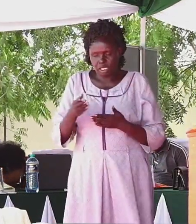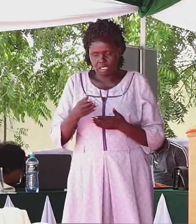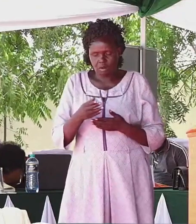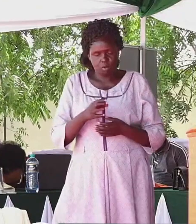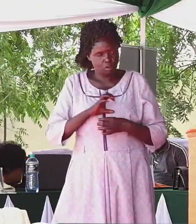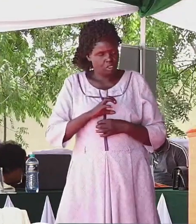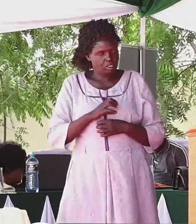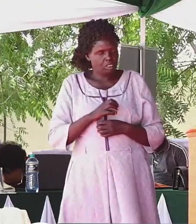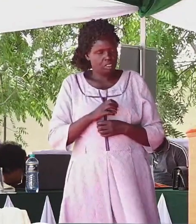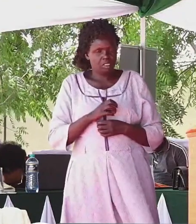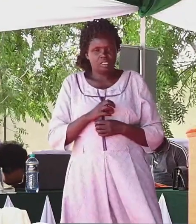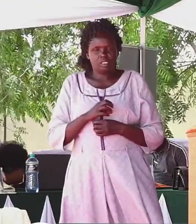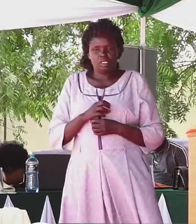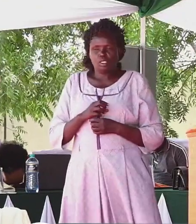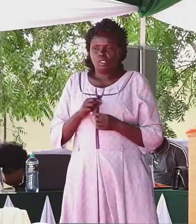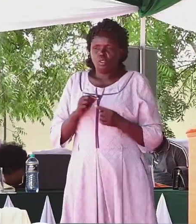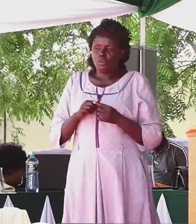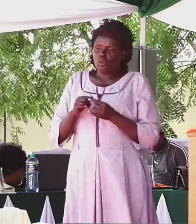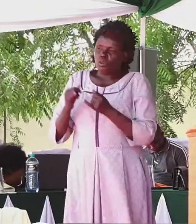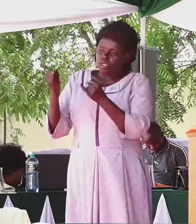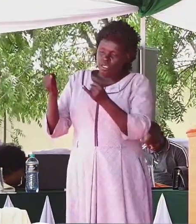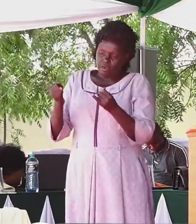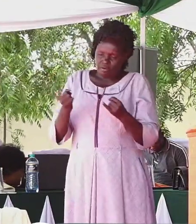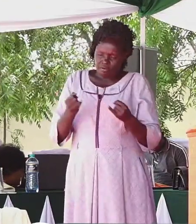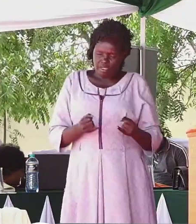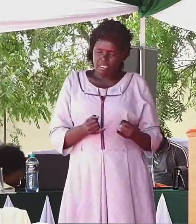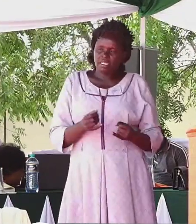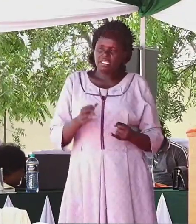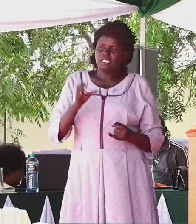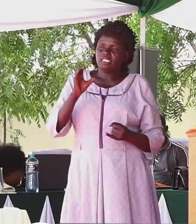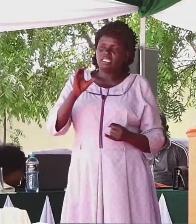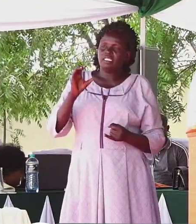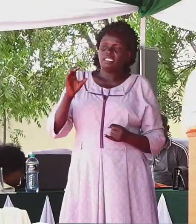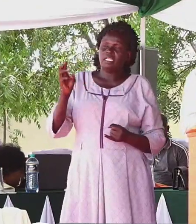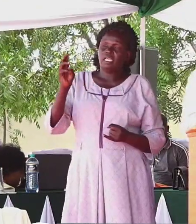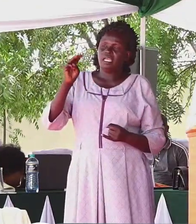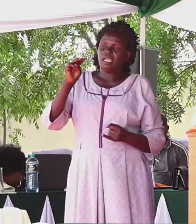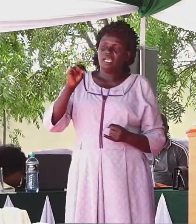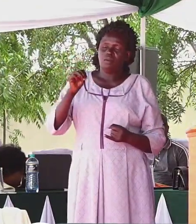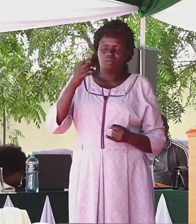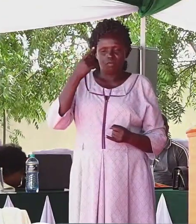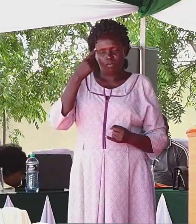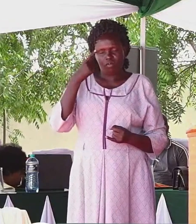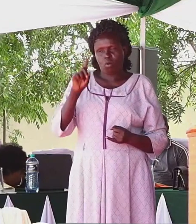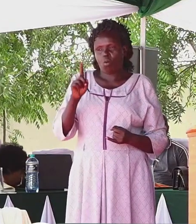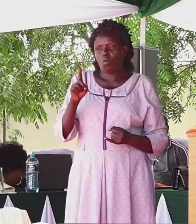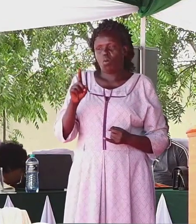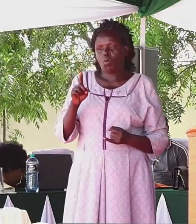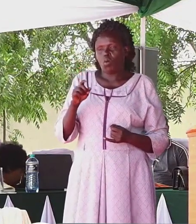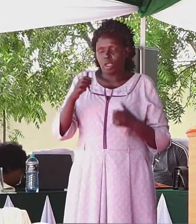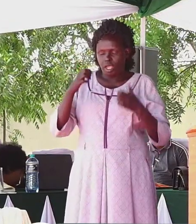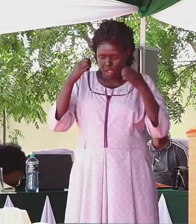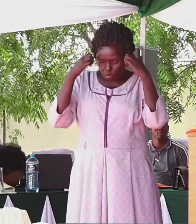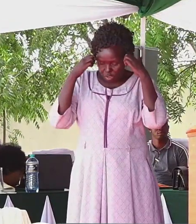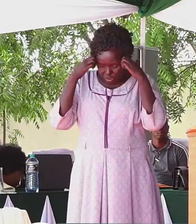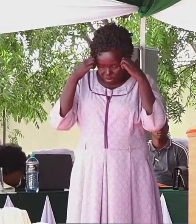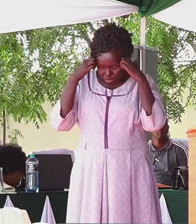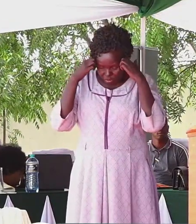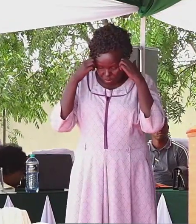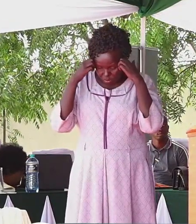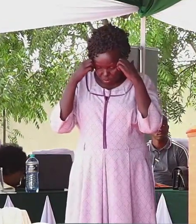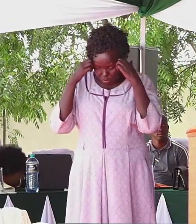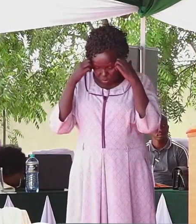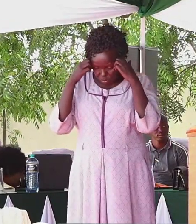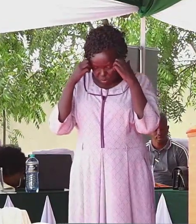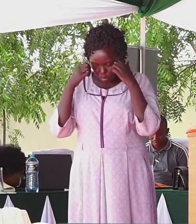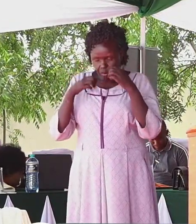opportunity to invite the CCM for education, sports, and